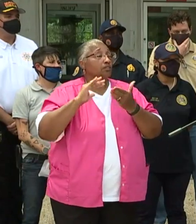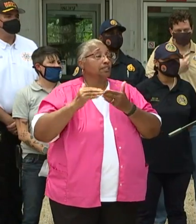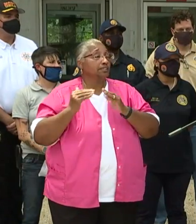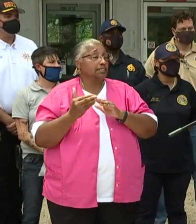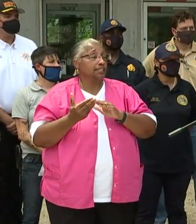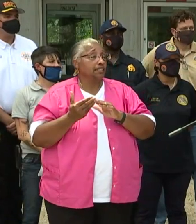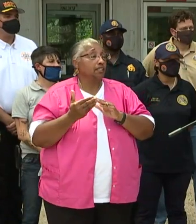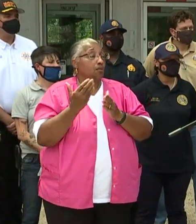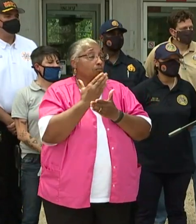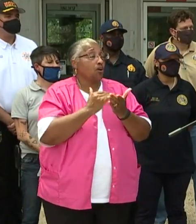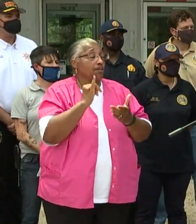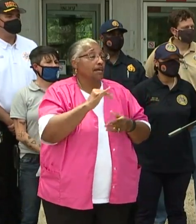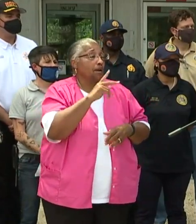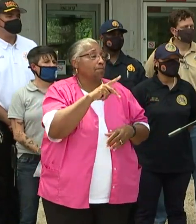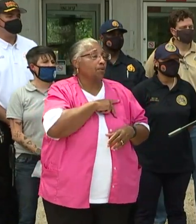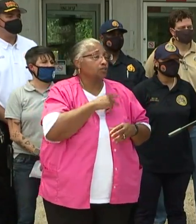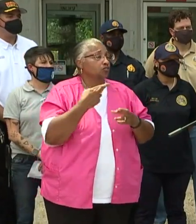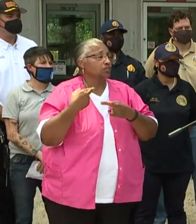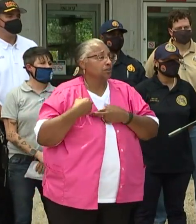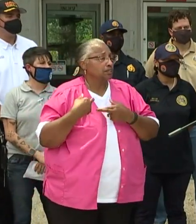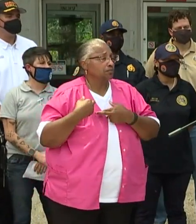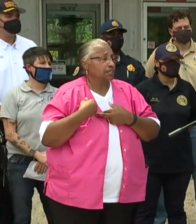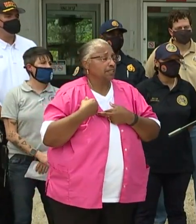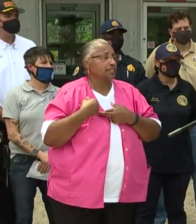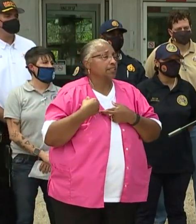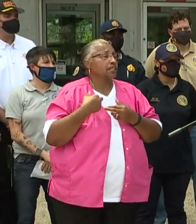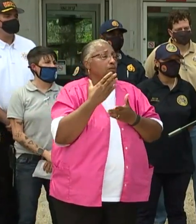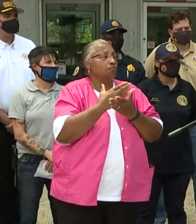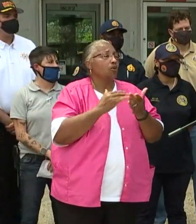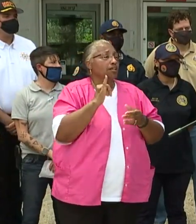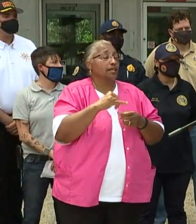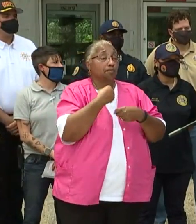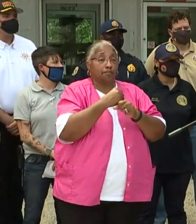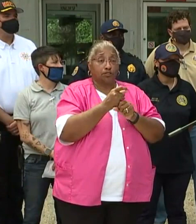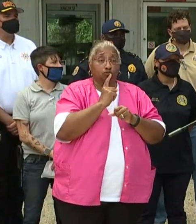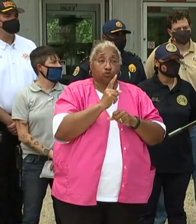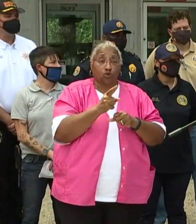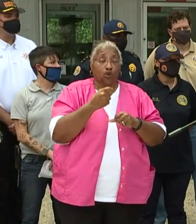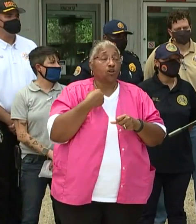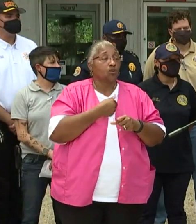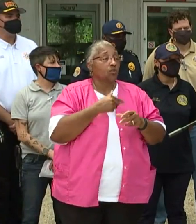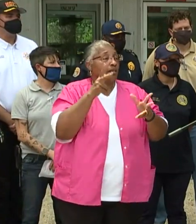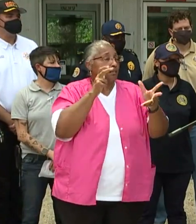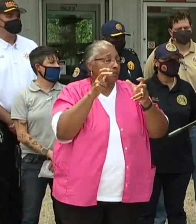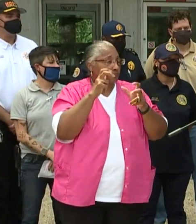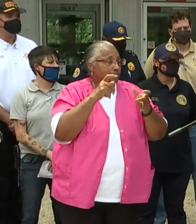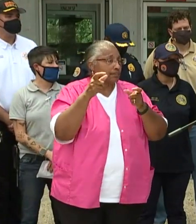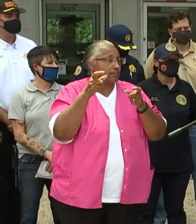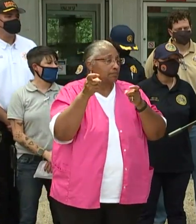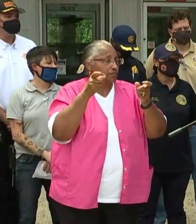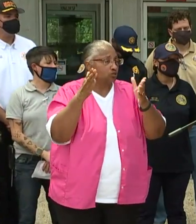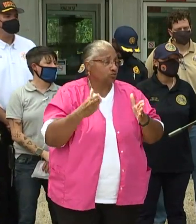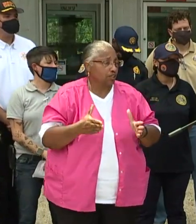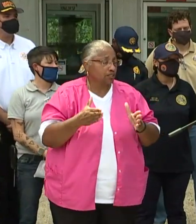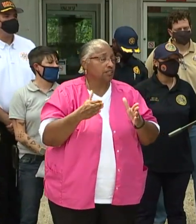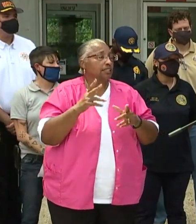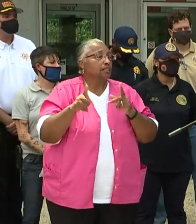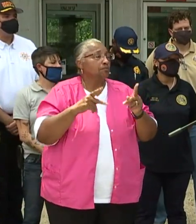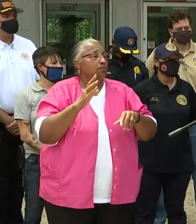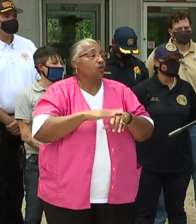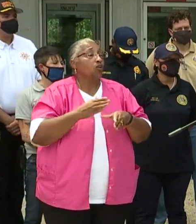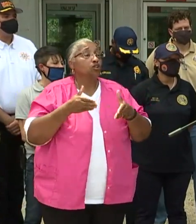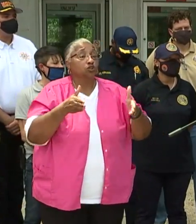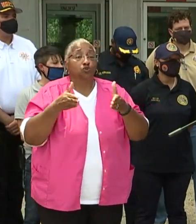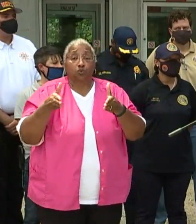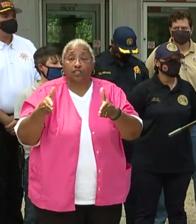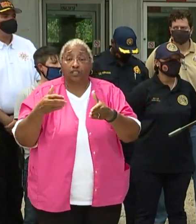personal responsibility and civic duty. And part of that is to ensure that we're listening to the administration and the people on the street and what has to be done.